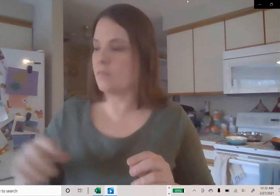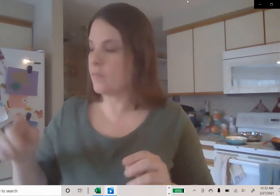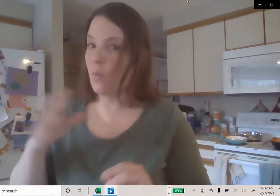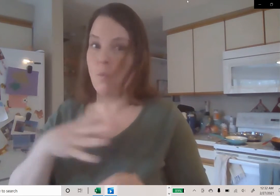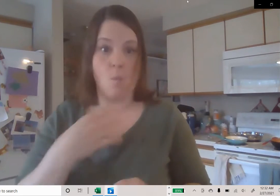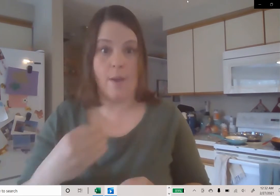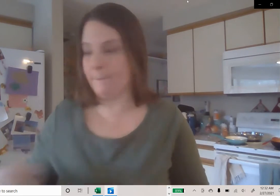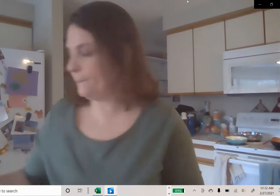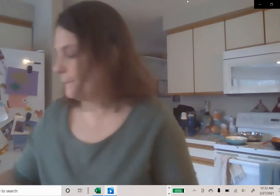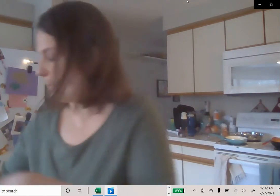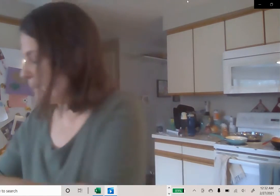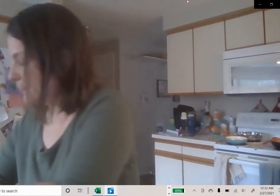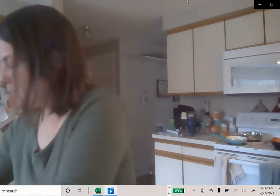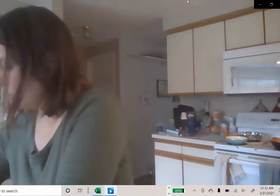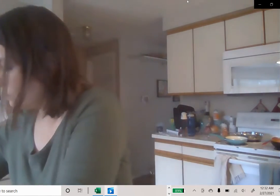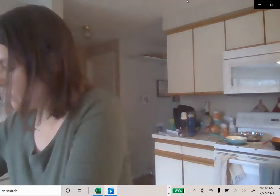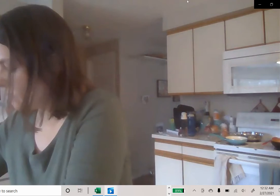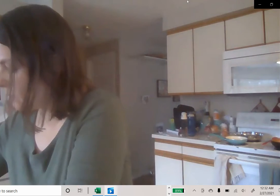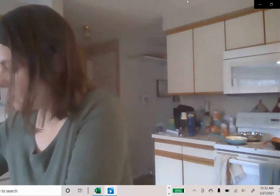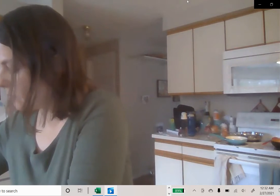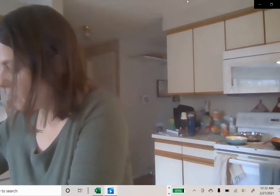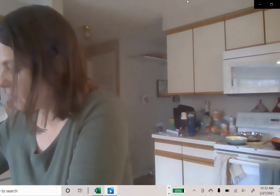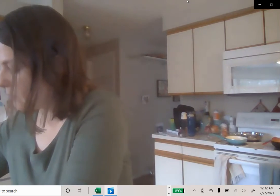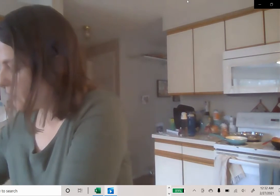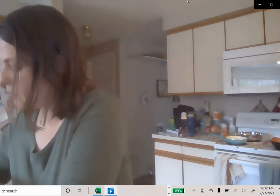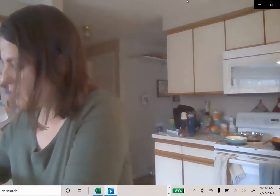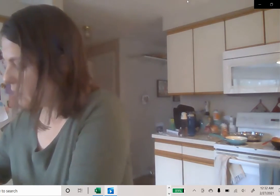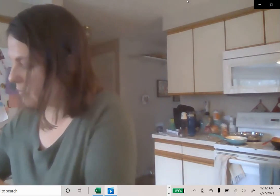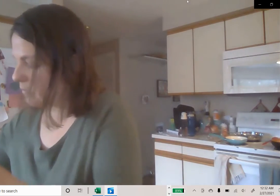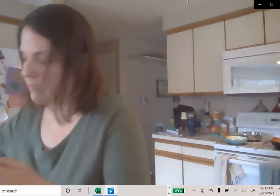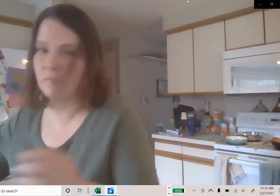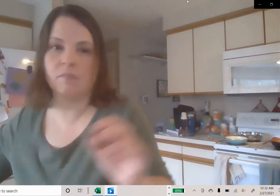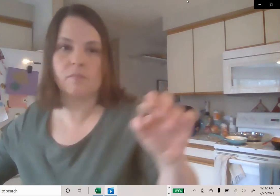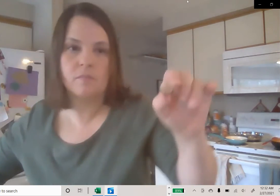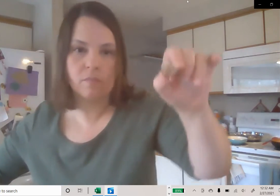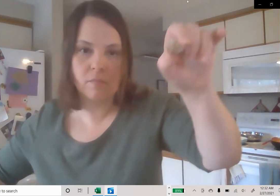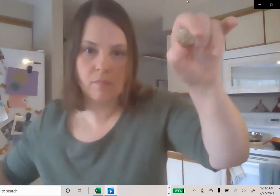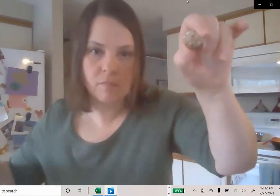season. There's also white mushrooms.